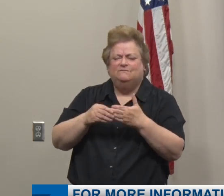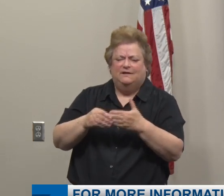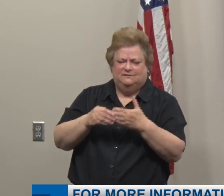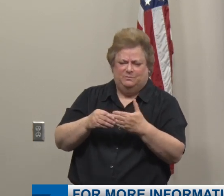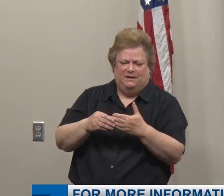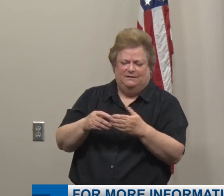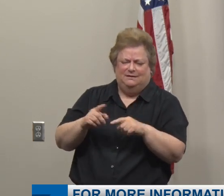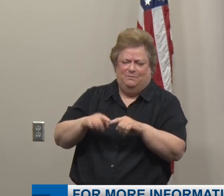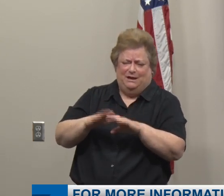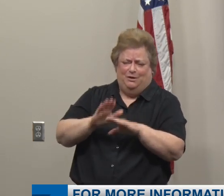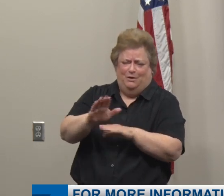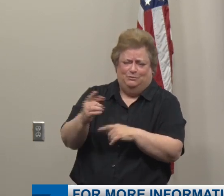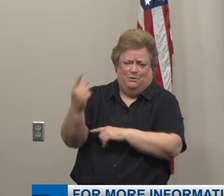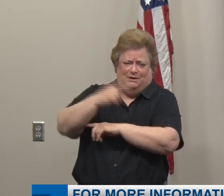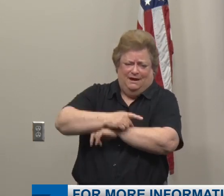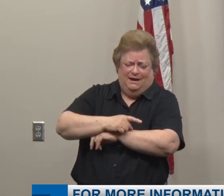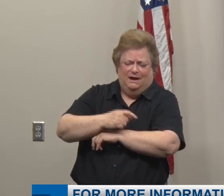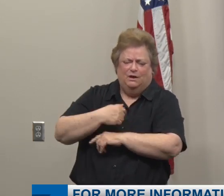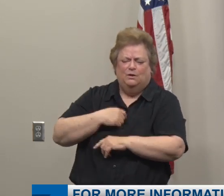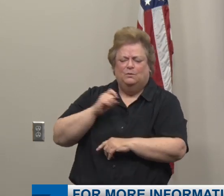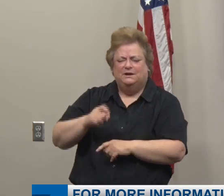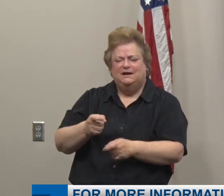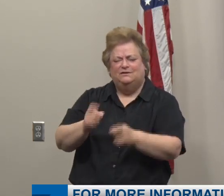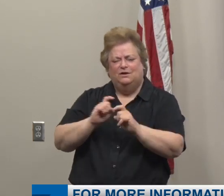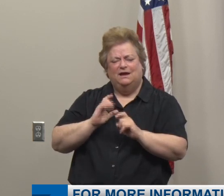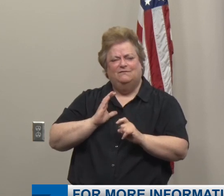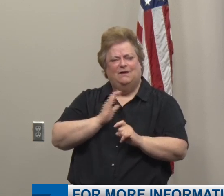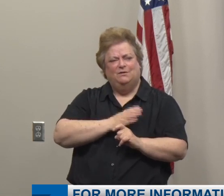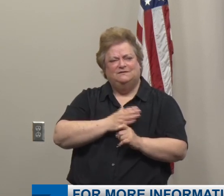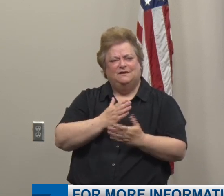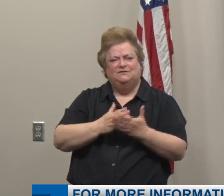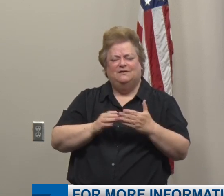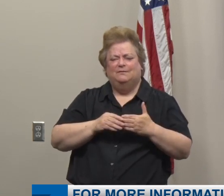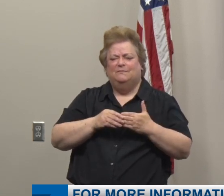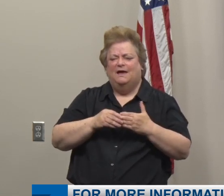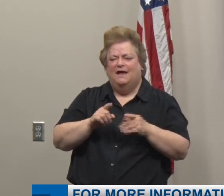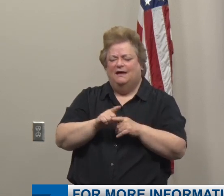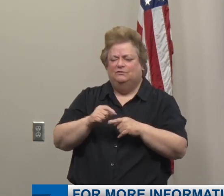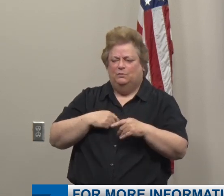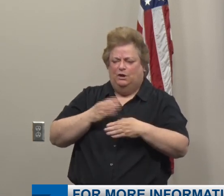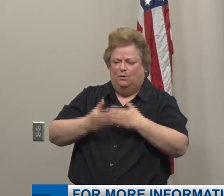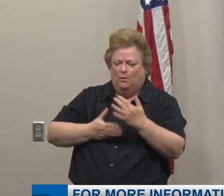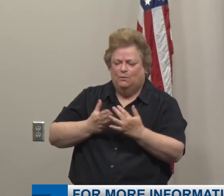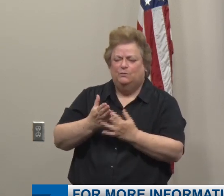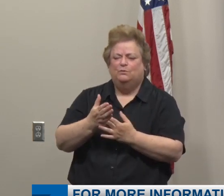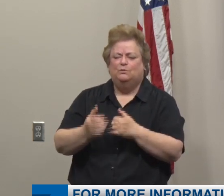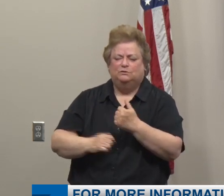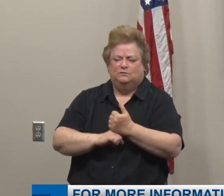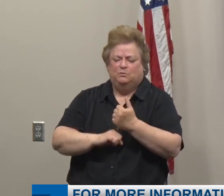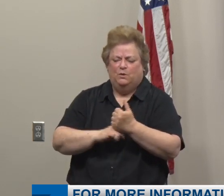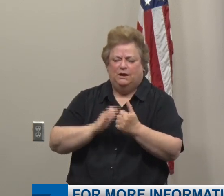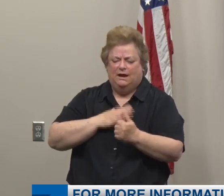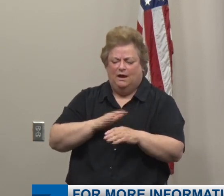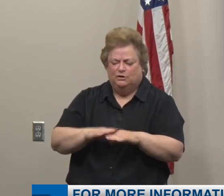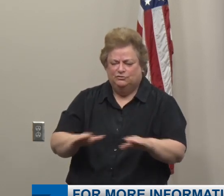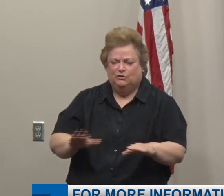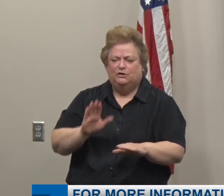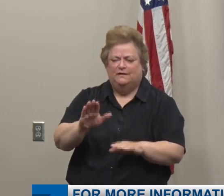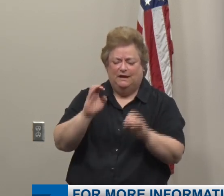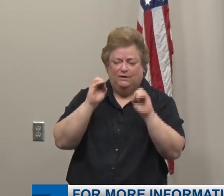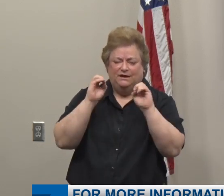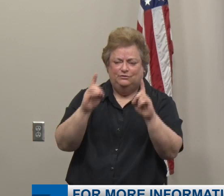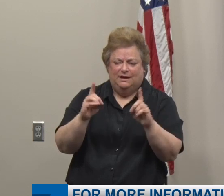your day we all need to give ourselves some grace as we navigate the challenge of supporting our children's education from a